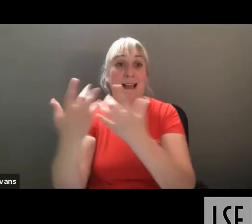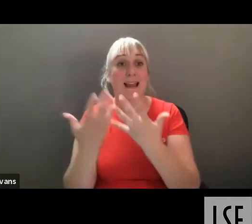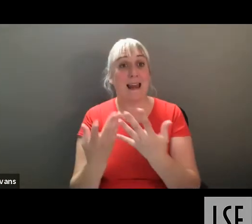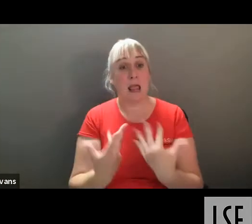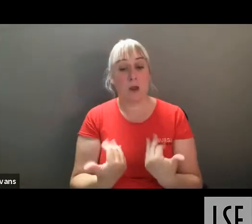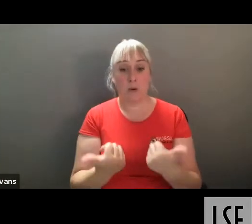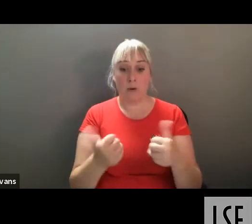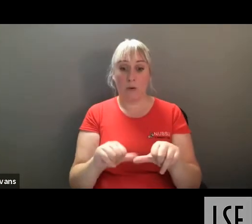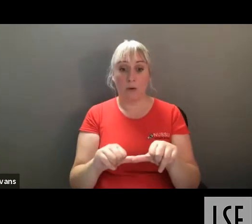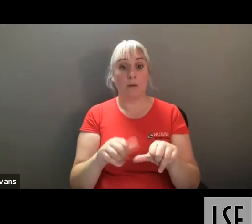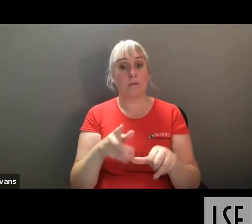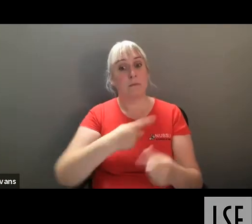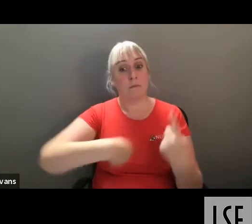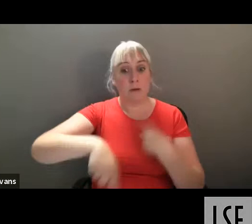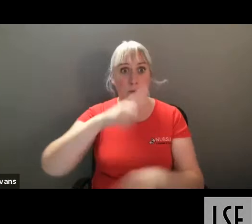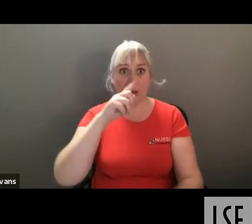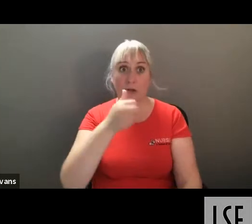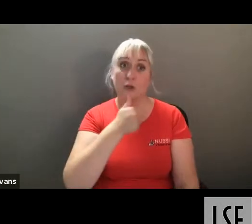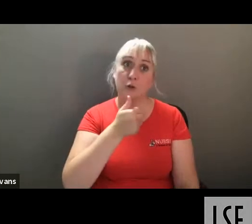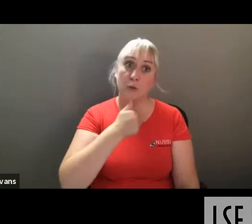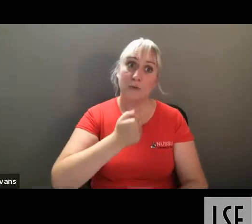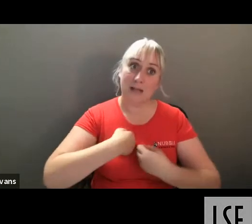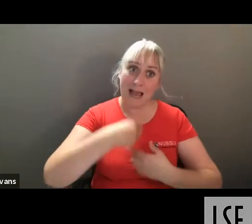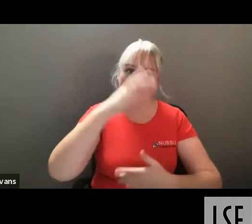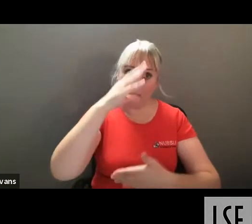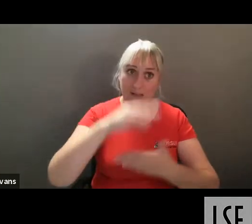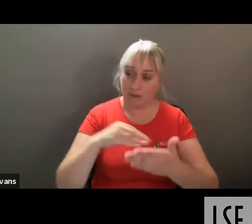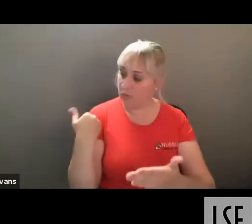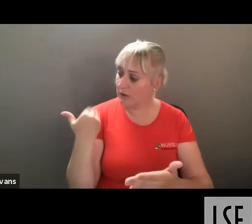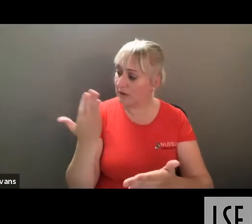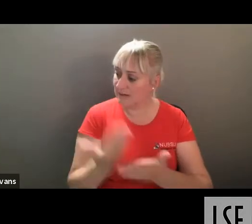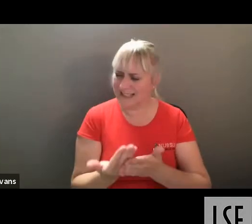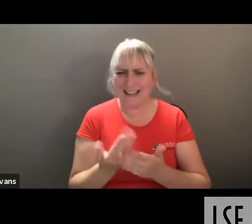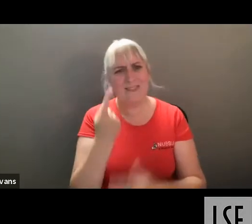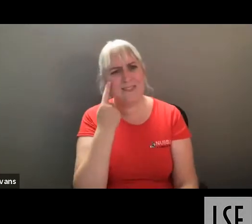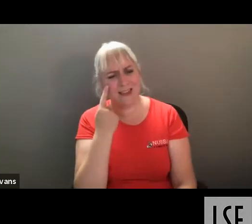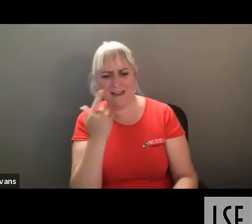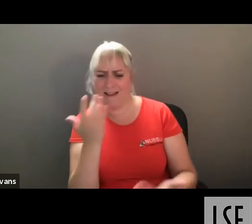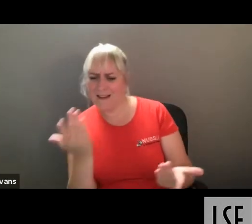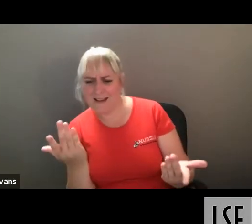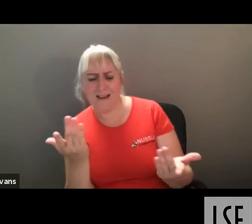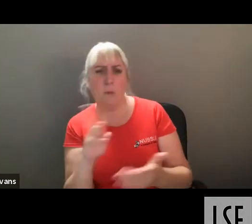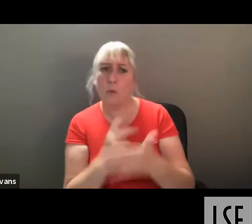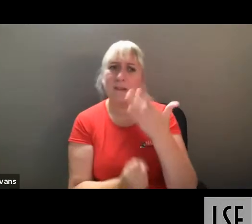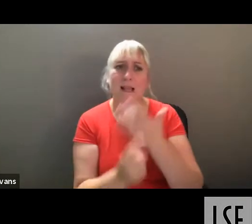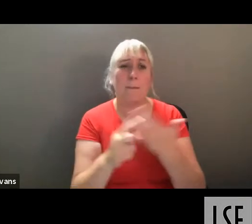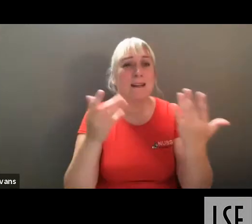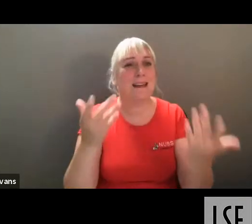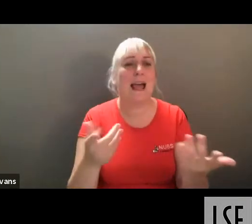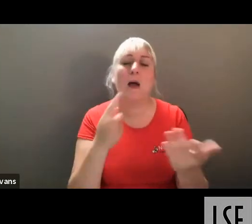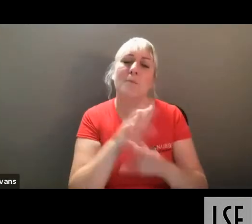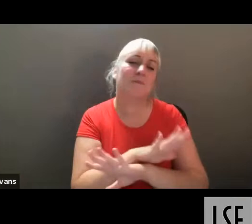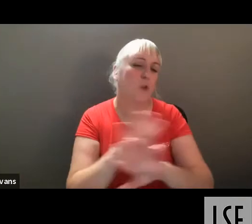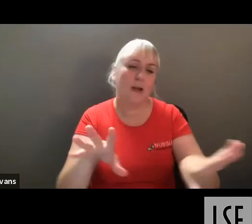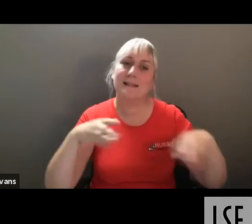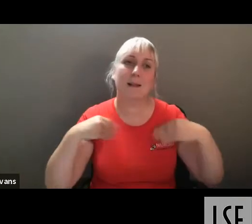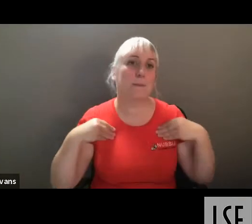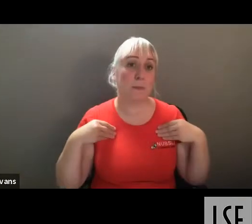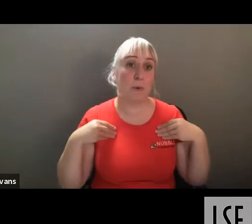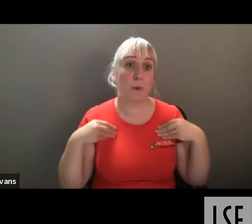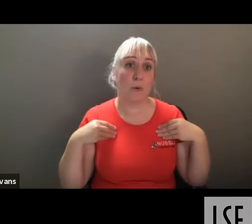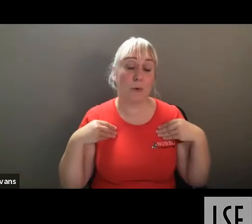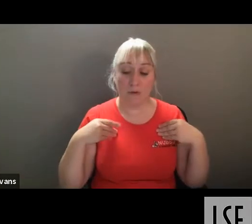actually take our experience and say, what's happening now is unacceptable, and this is a better way of doing it. This is